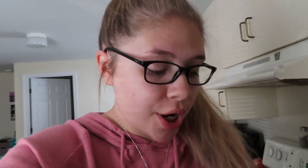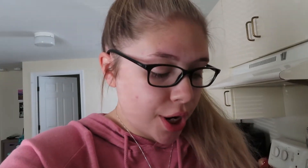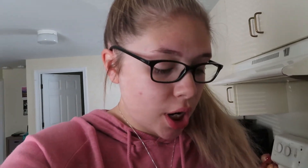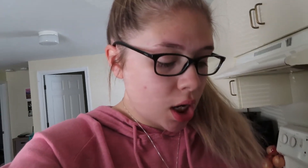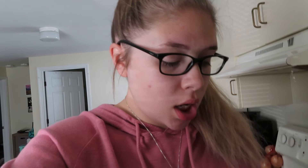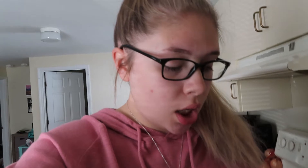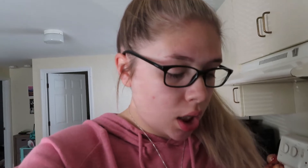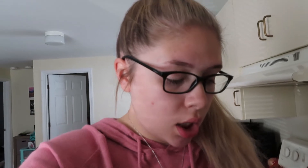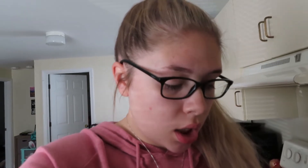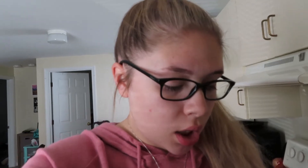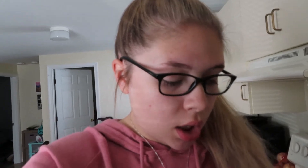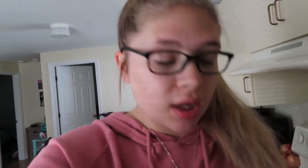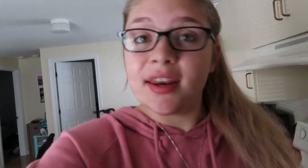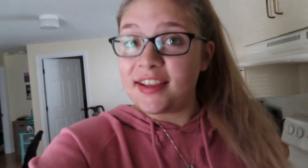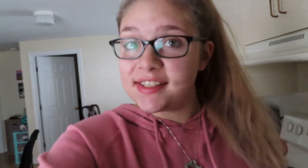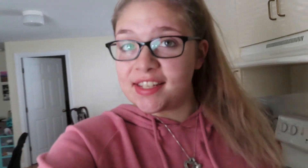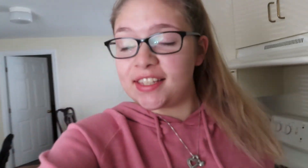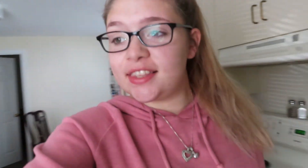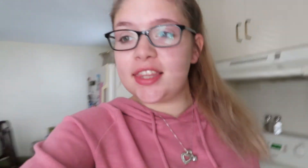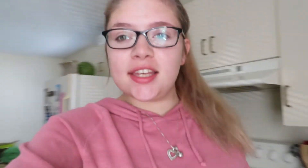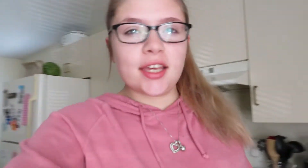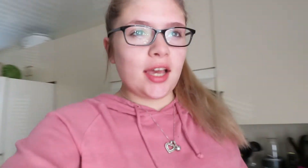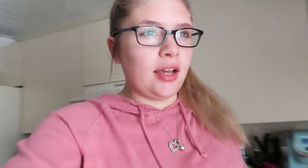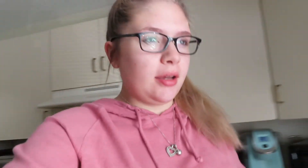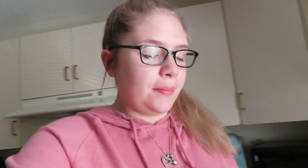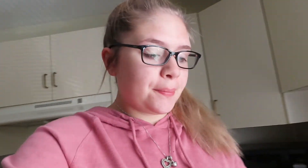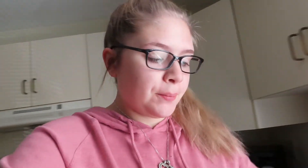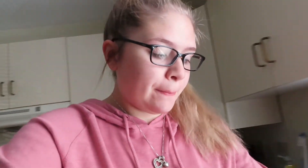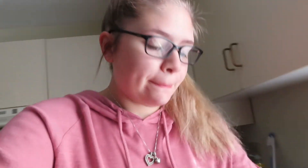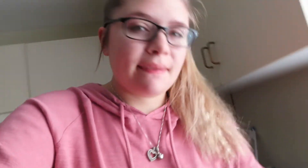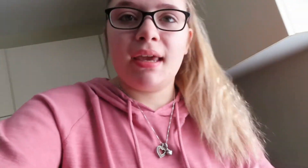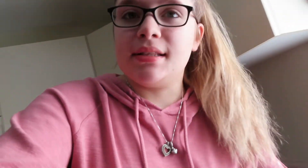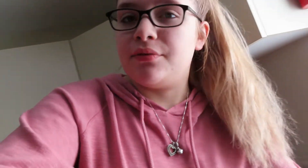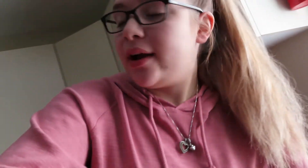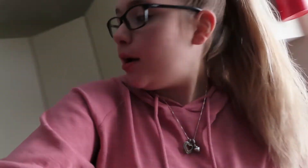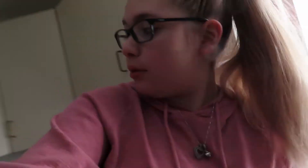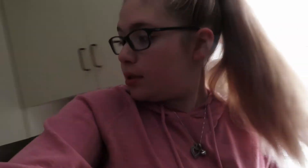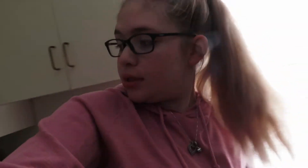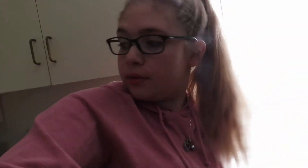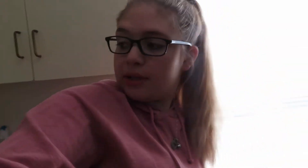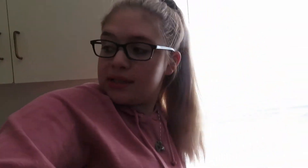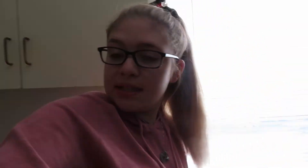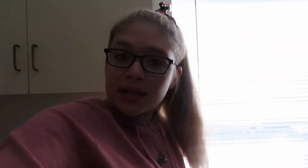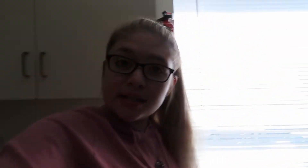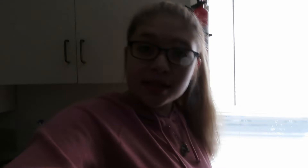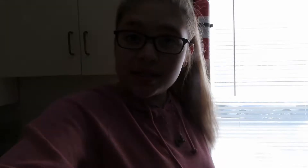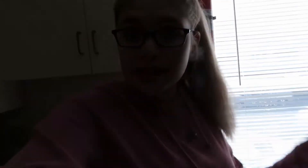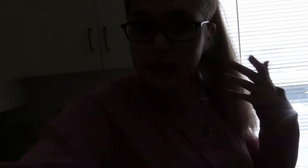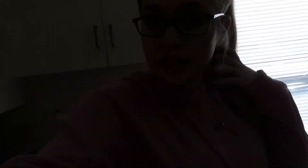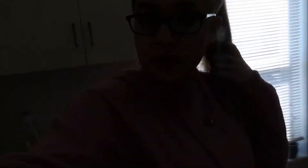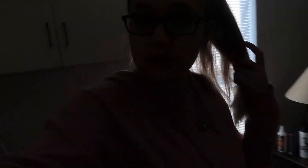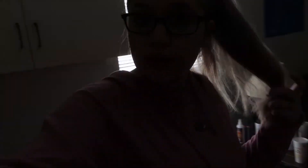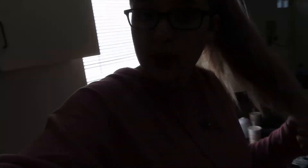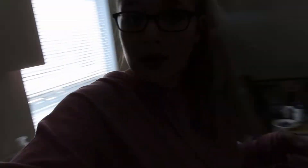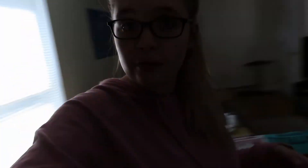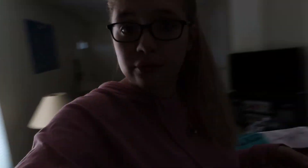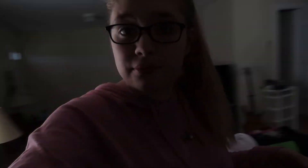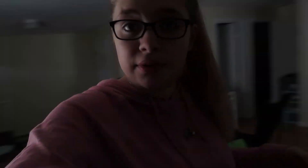19th um it's around what is it 10 16 right now you